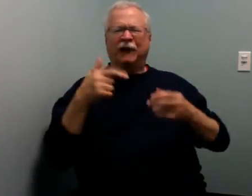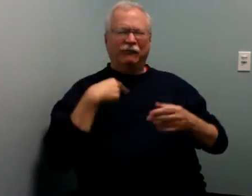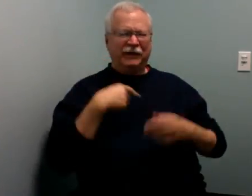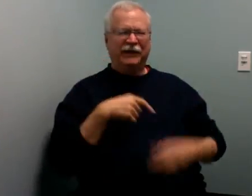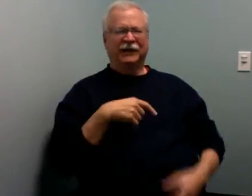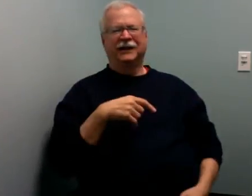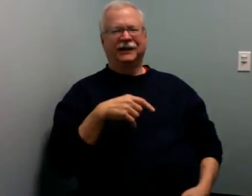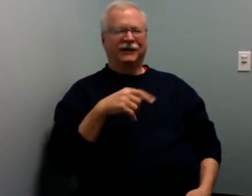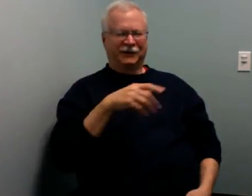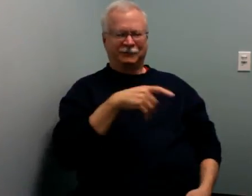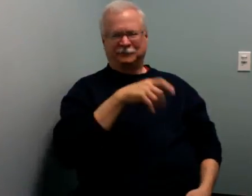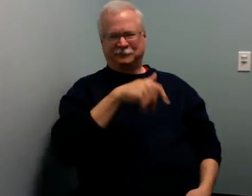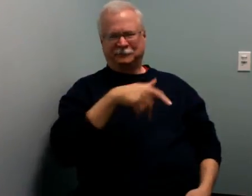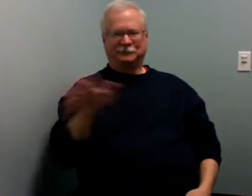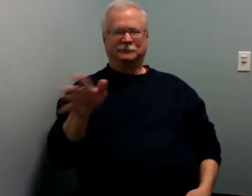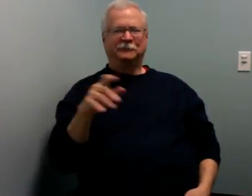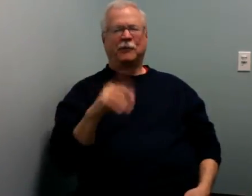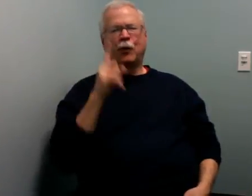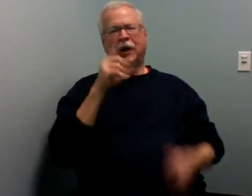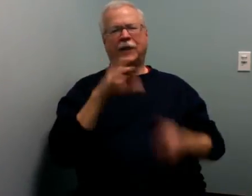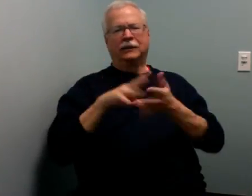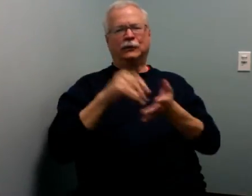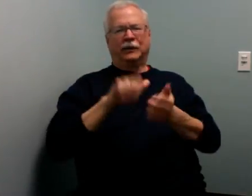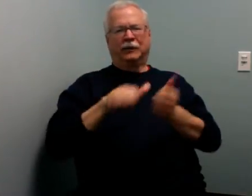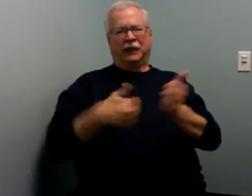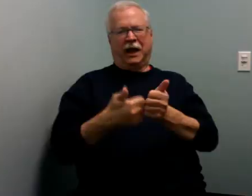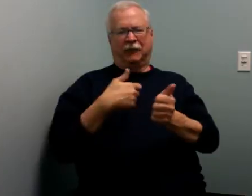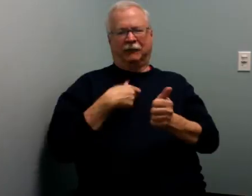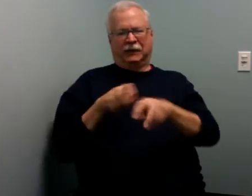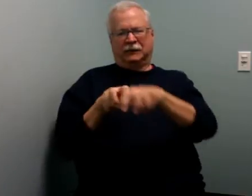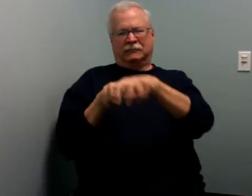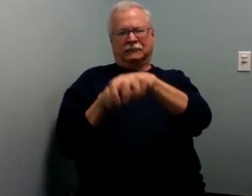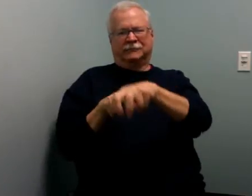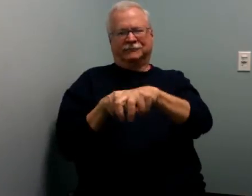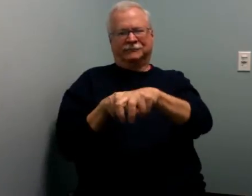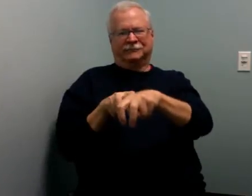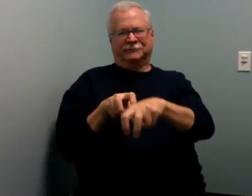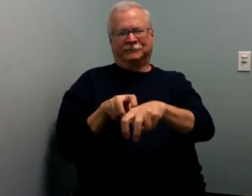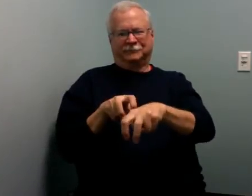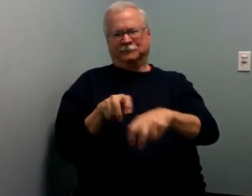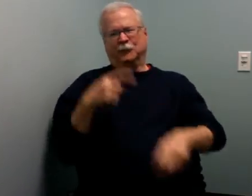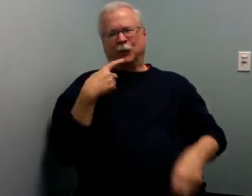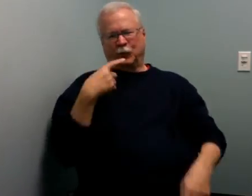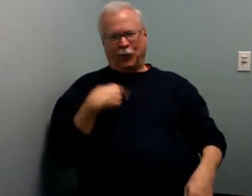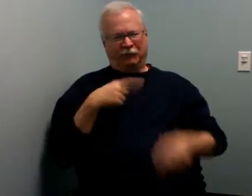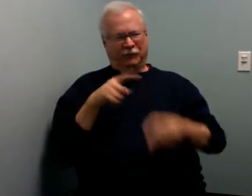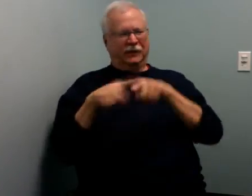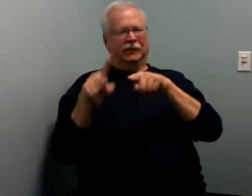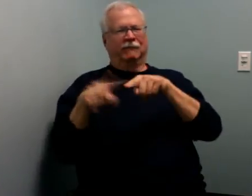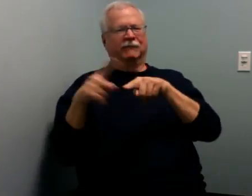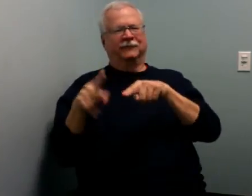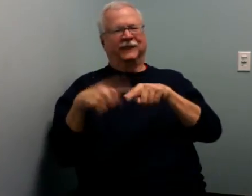have to go to the principal's office," because I was causing such havoc in the classroom.